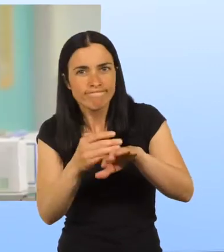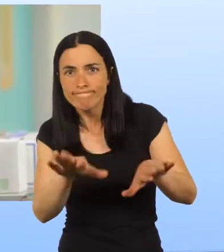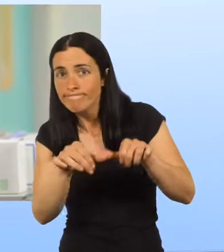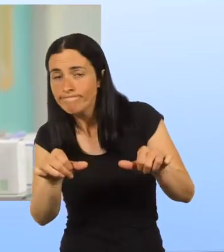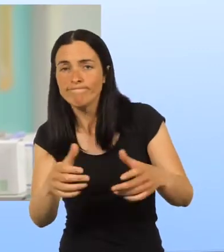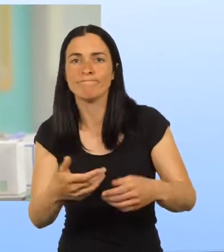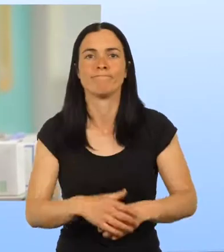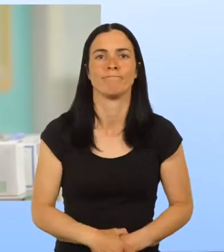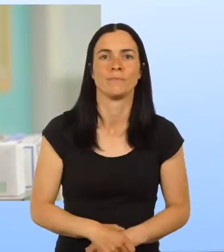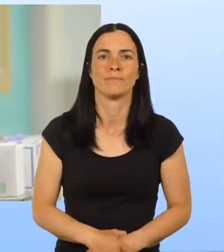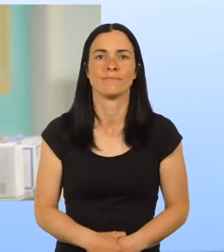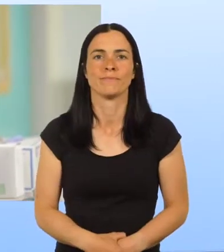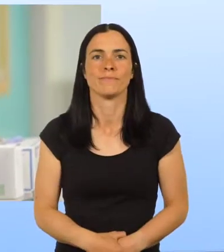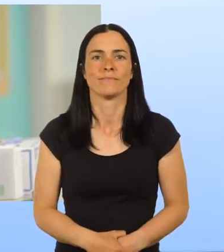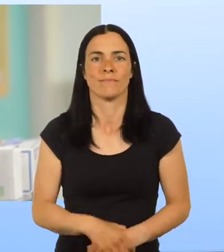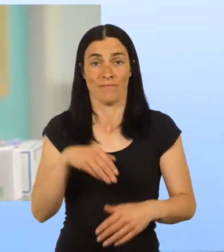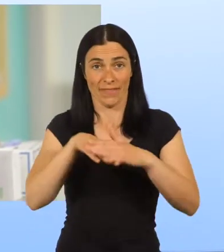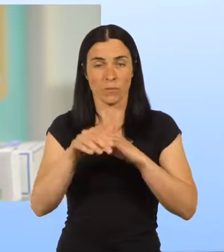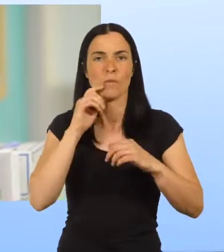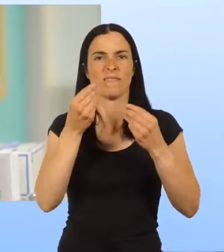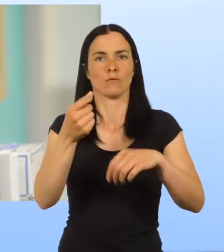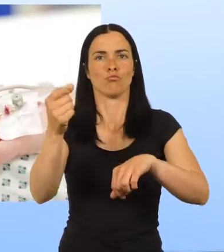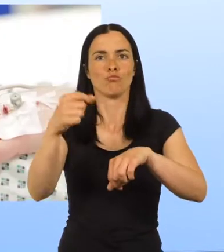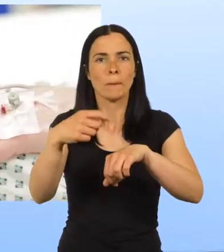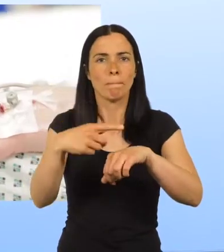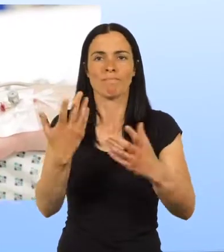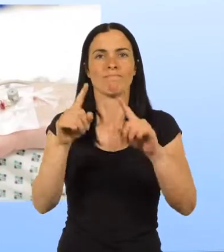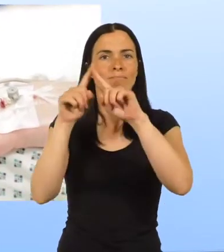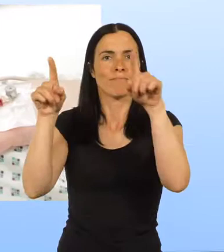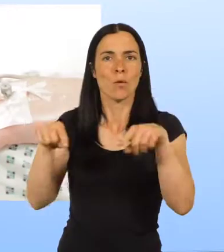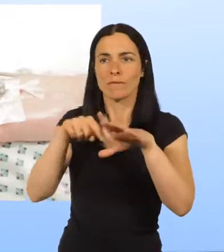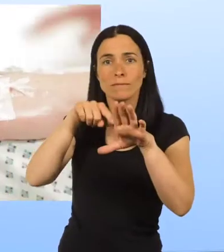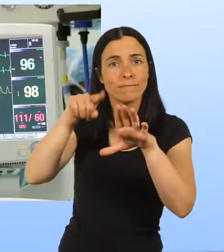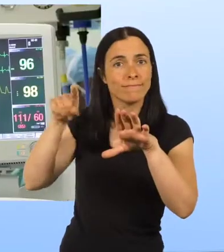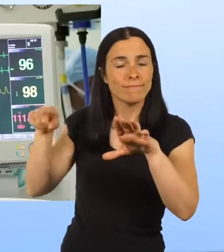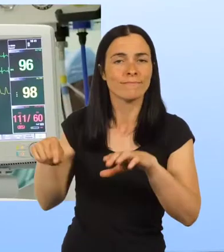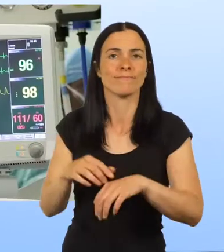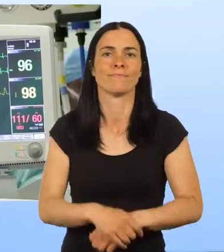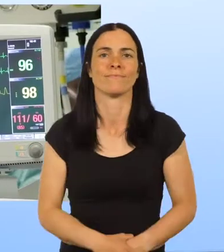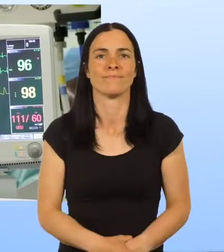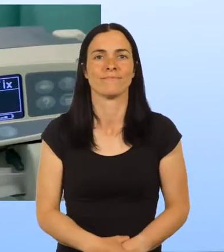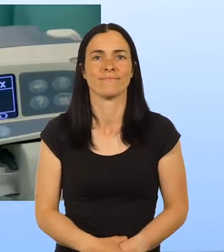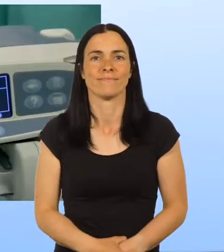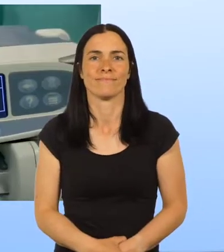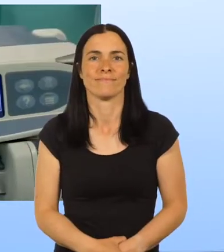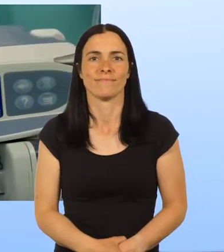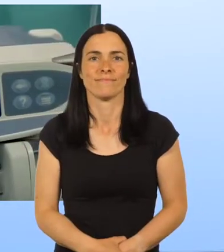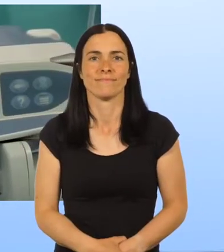we get your anaesthetic in place. In theatre, we'll also place a drip in your hand and put on some monitors.